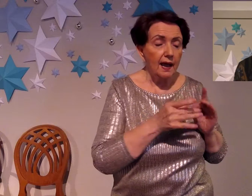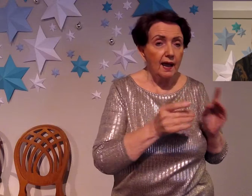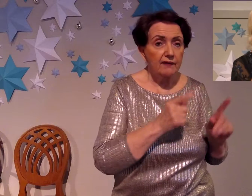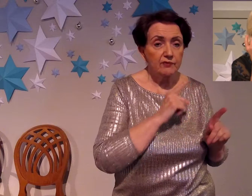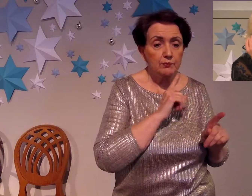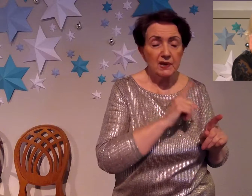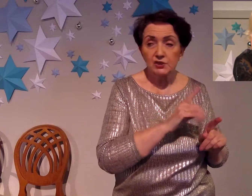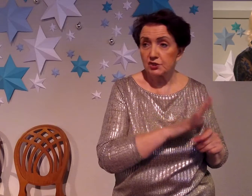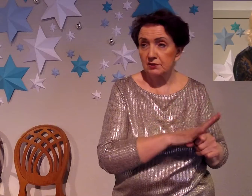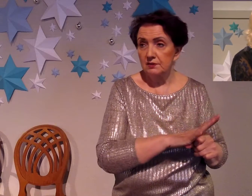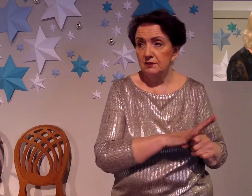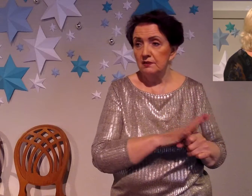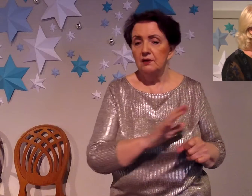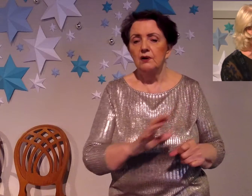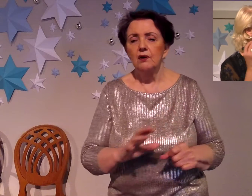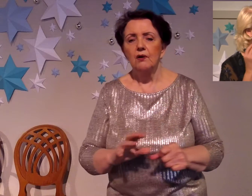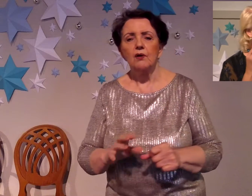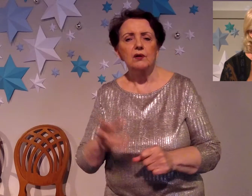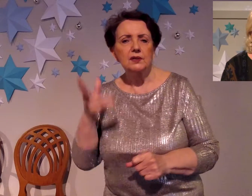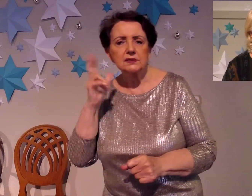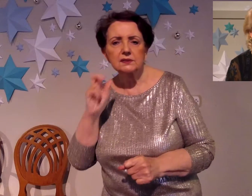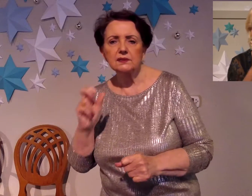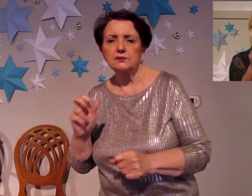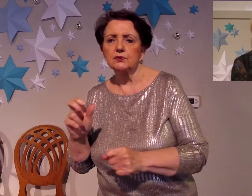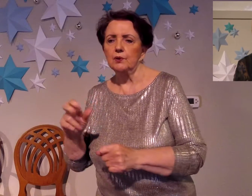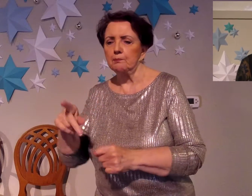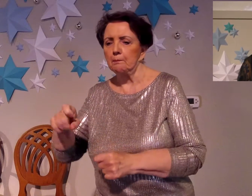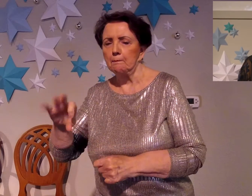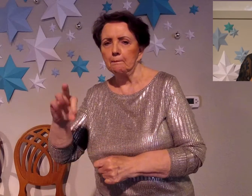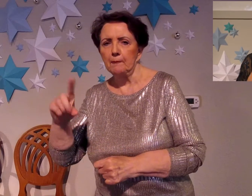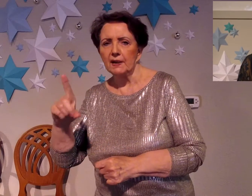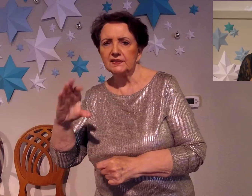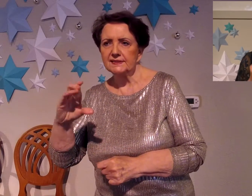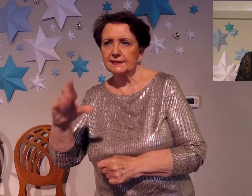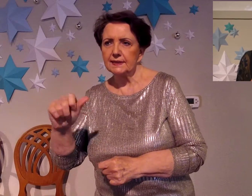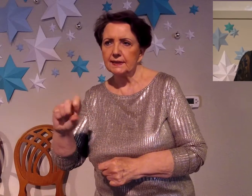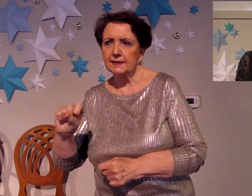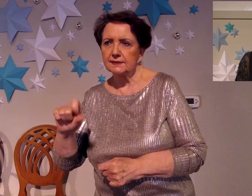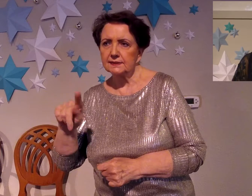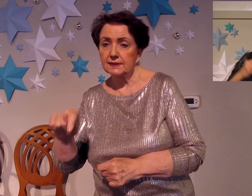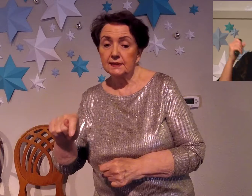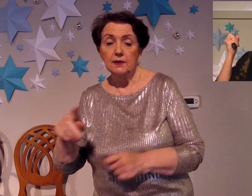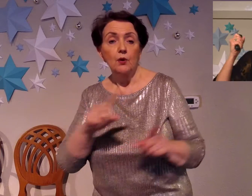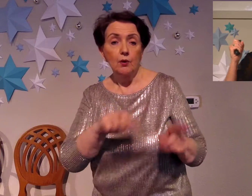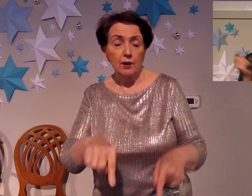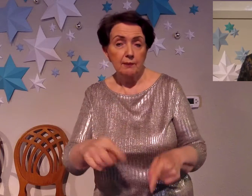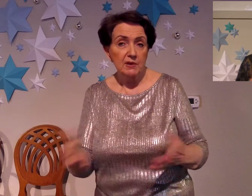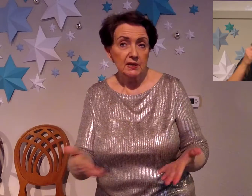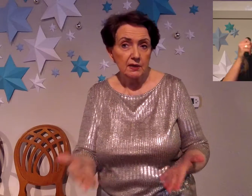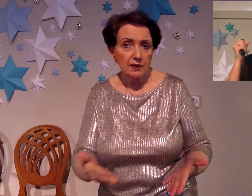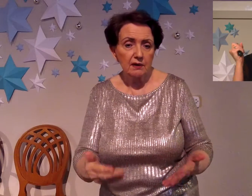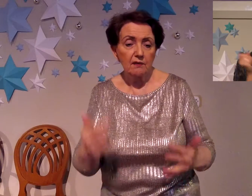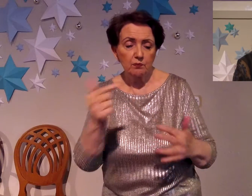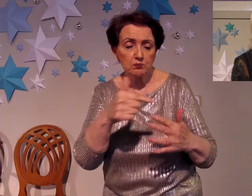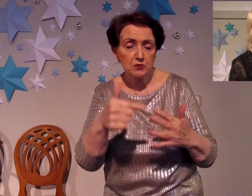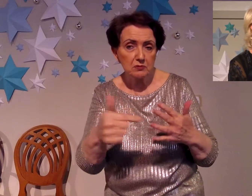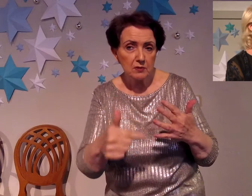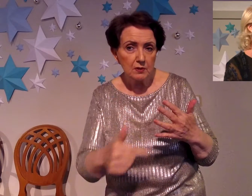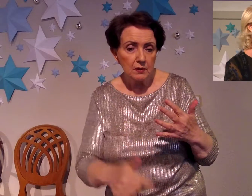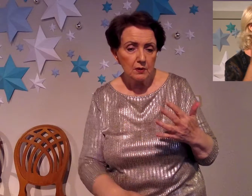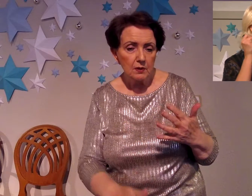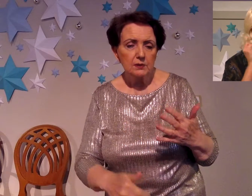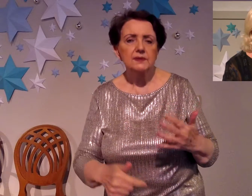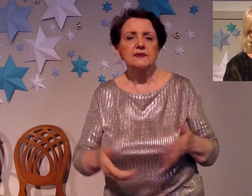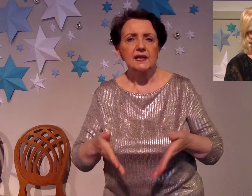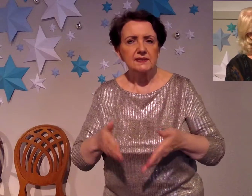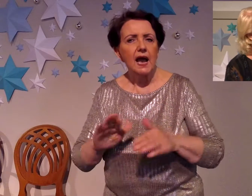to a friend or listening to a podcast or reading a book or coming here, all of those things, those are the ways in which we beat the